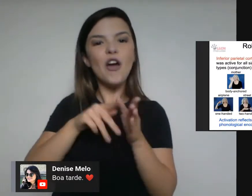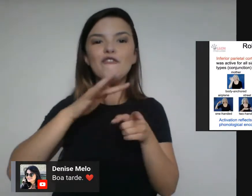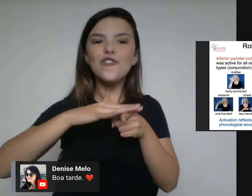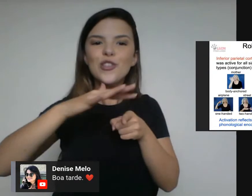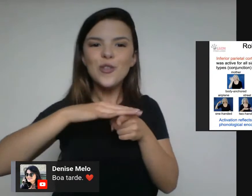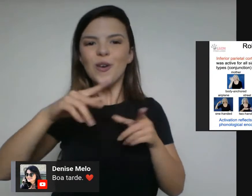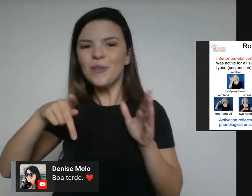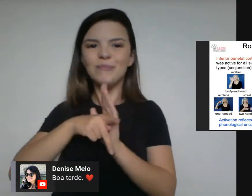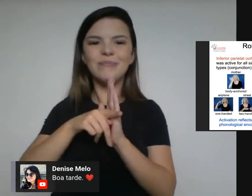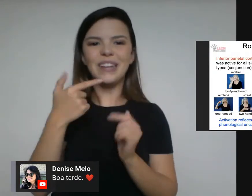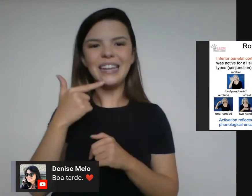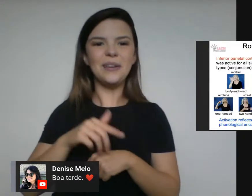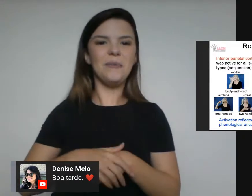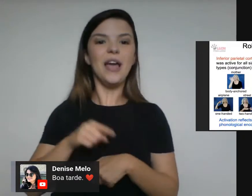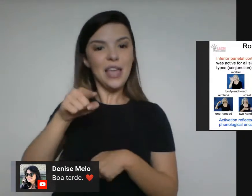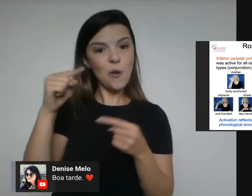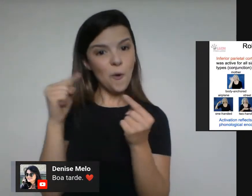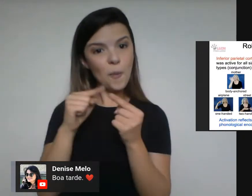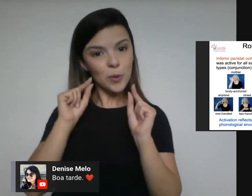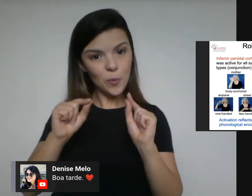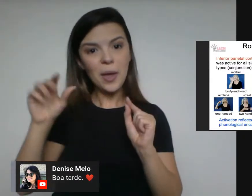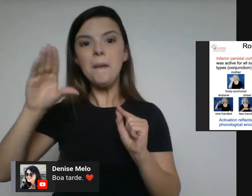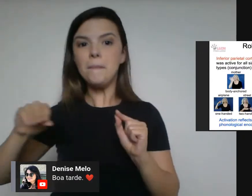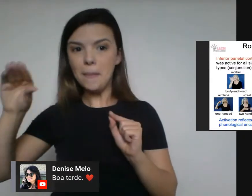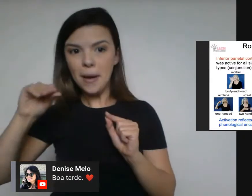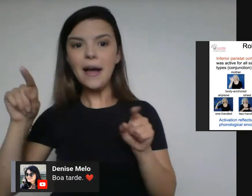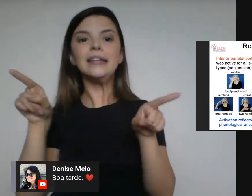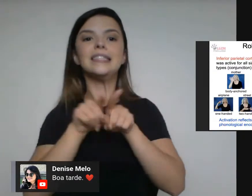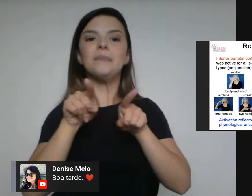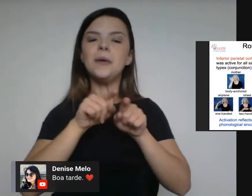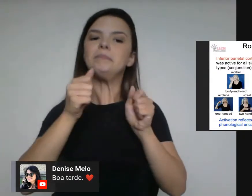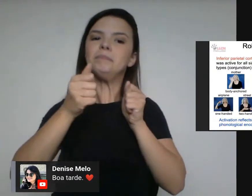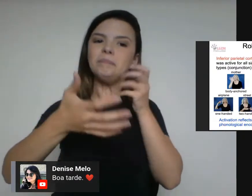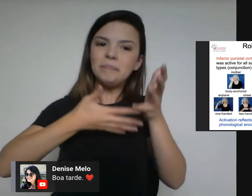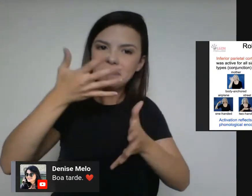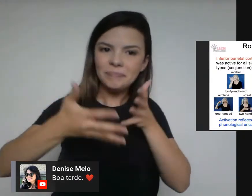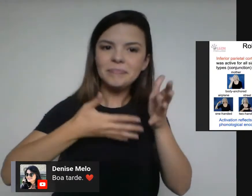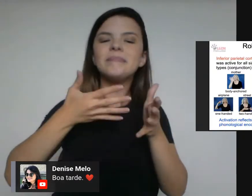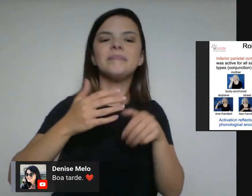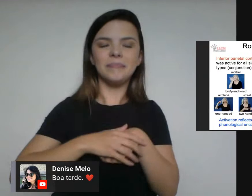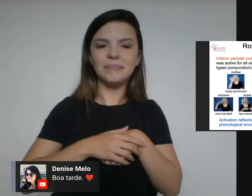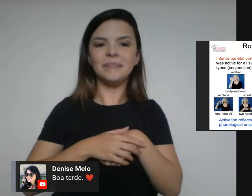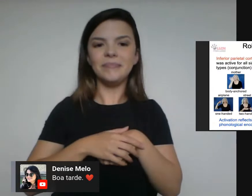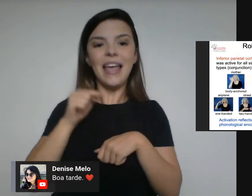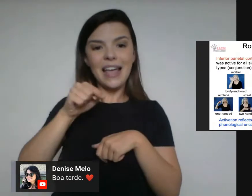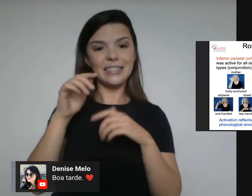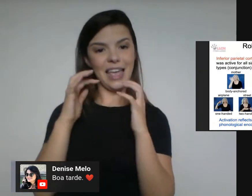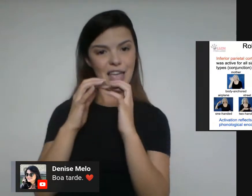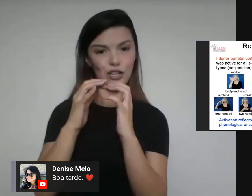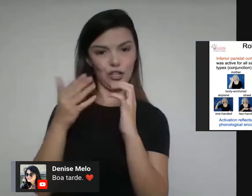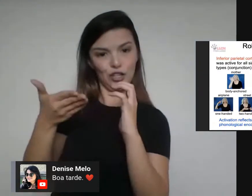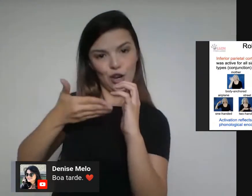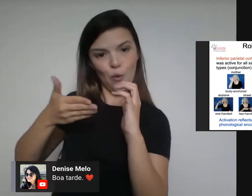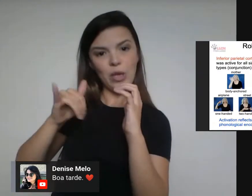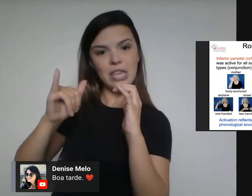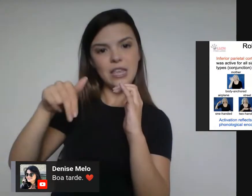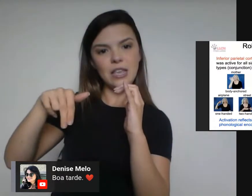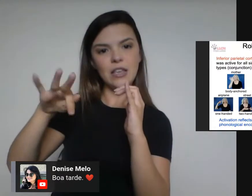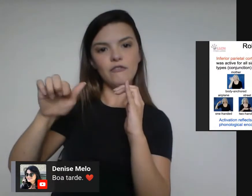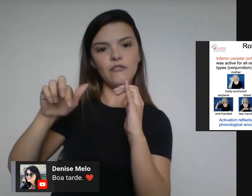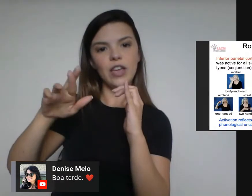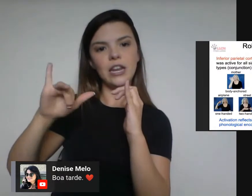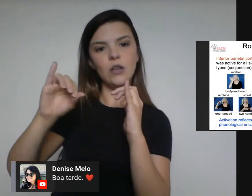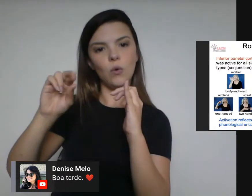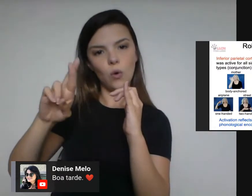what we know about spoken languages as well, also activates inferior parietal region, probably in a little bit different exact location and